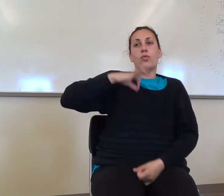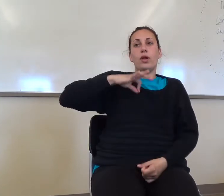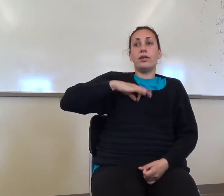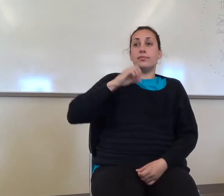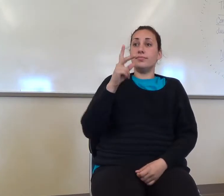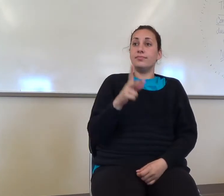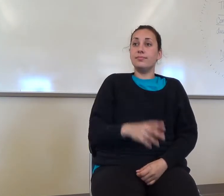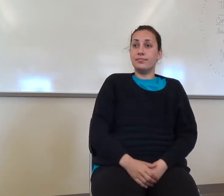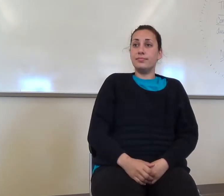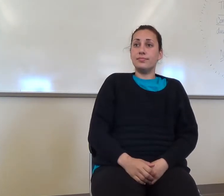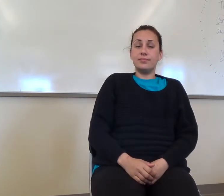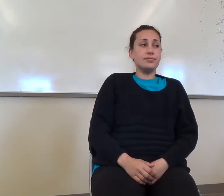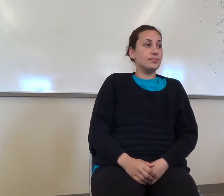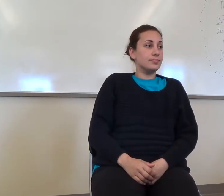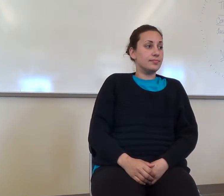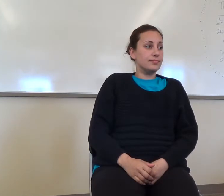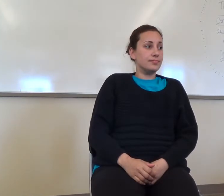there. Okay,